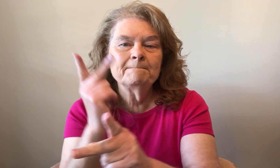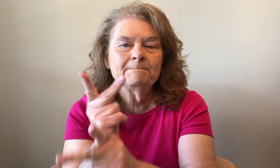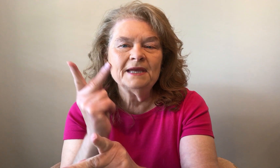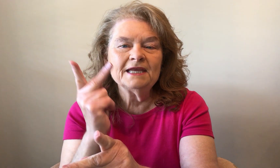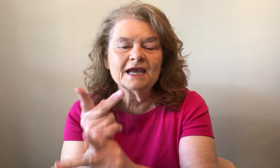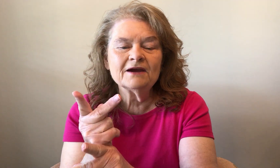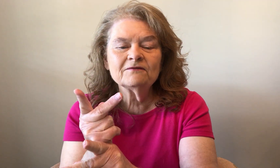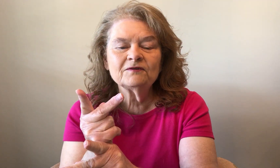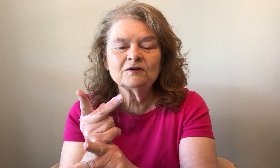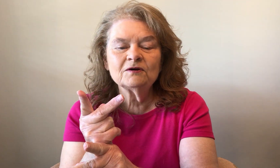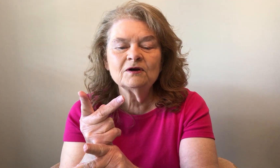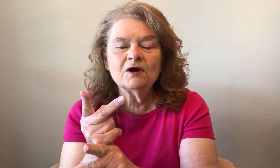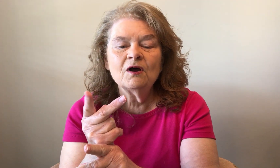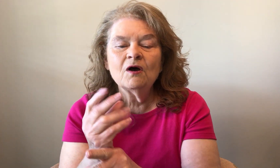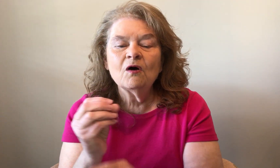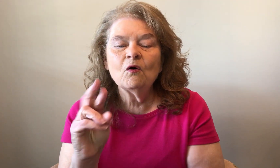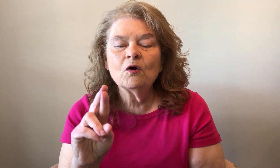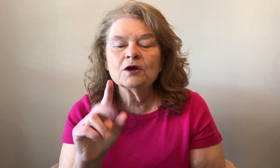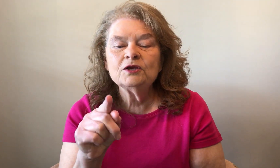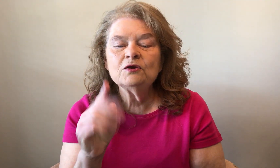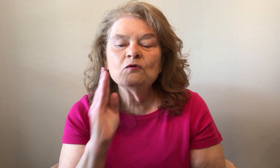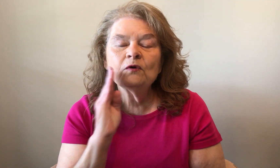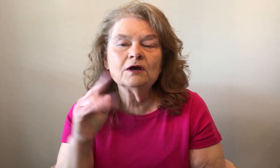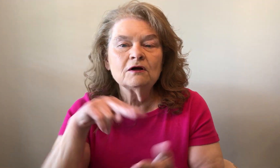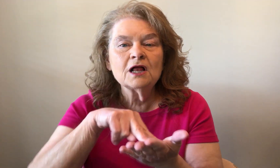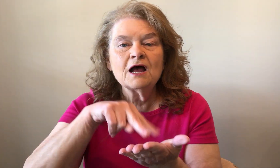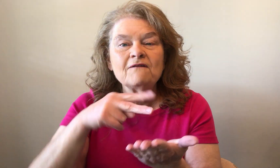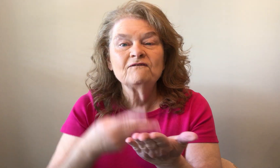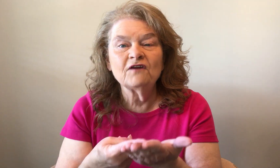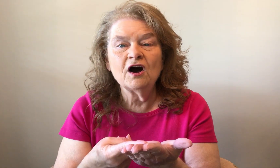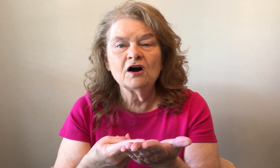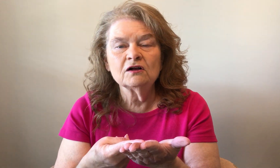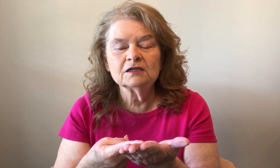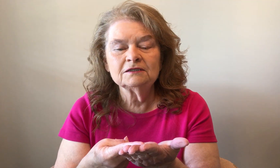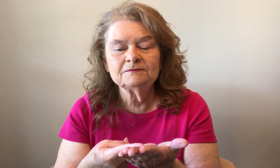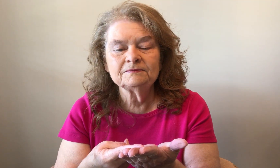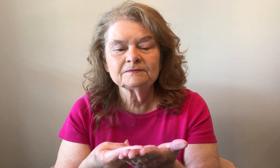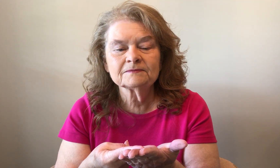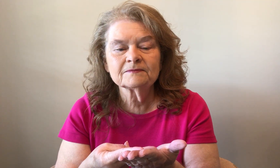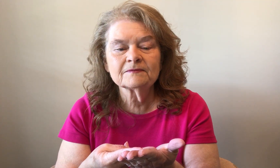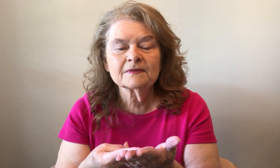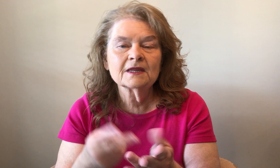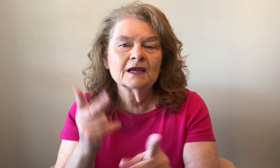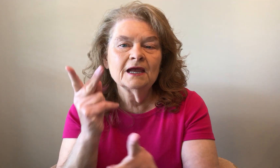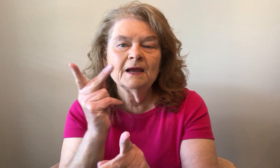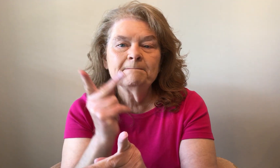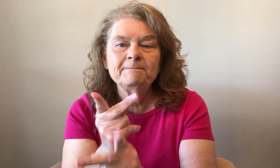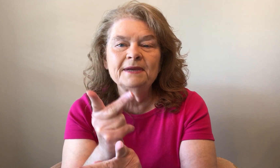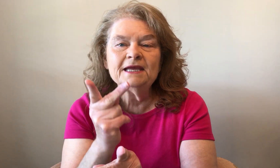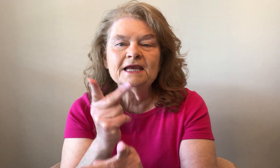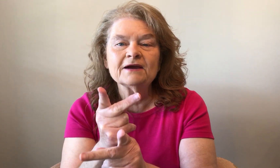Be careful or you will fall. Be